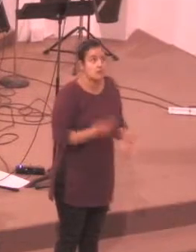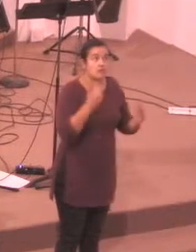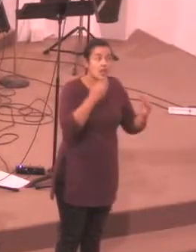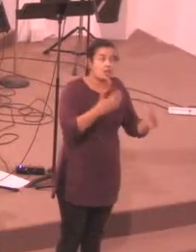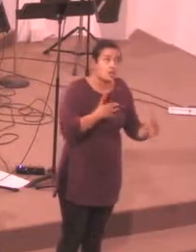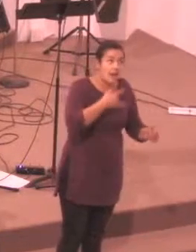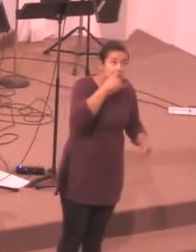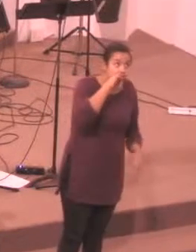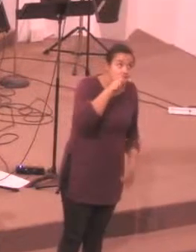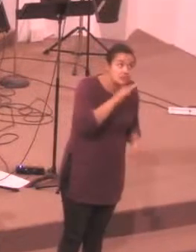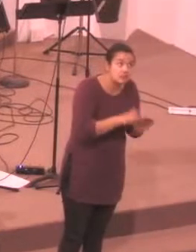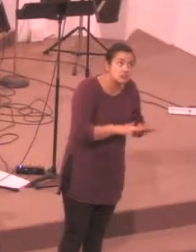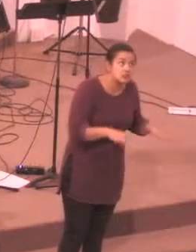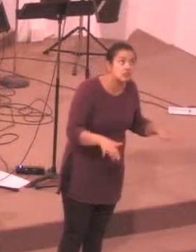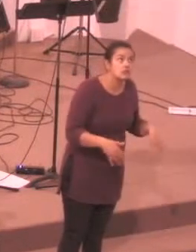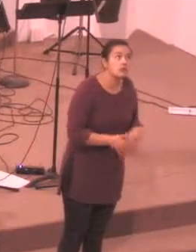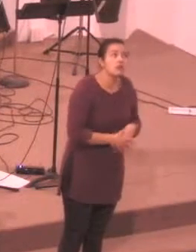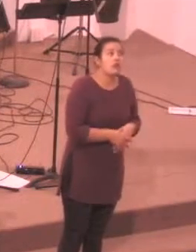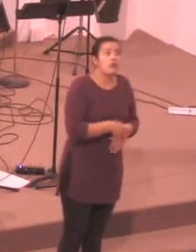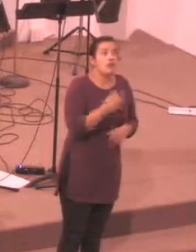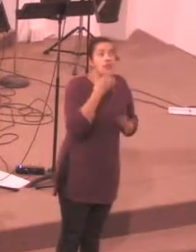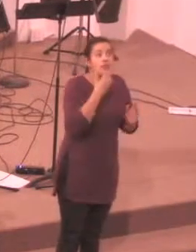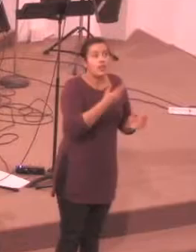kids. Thank you for my